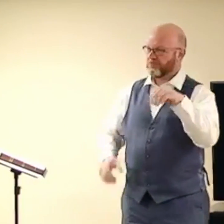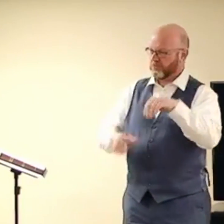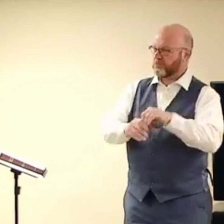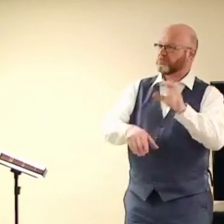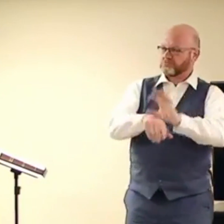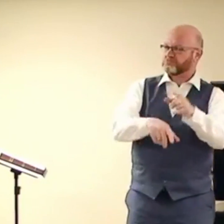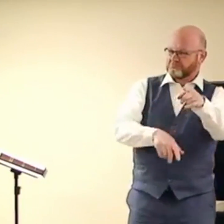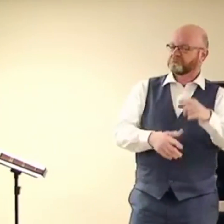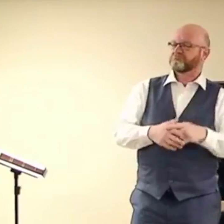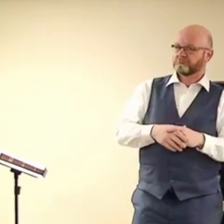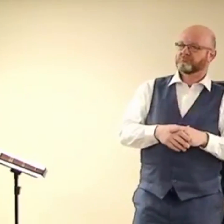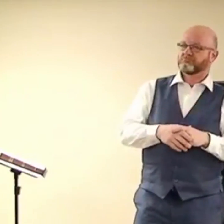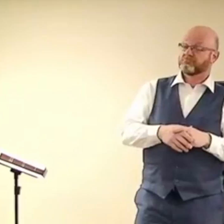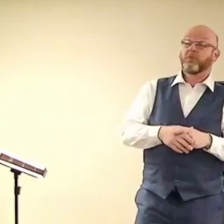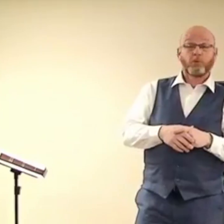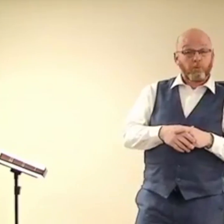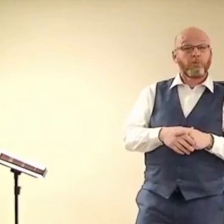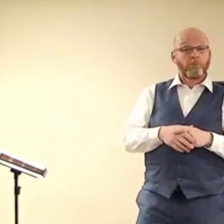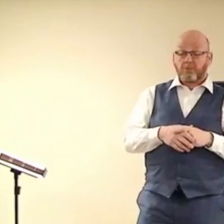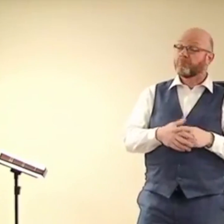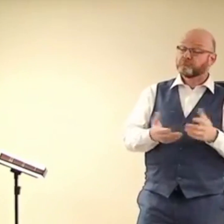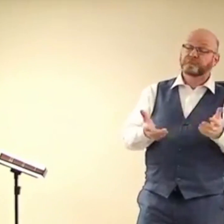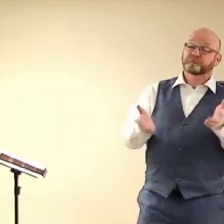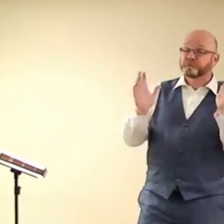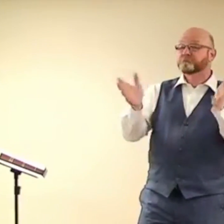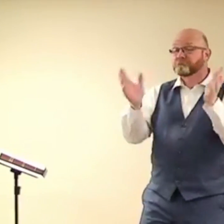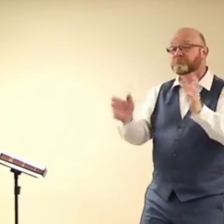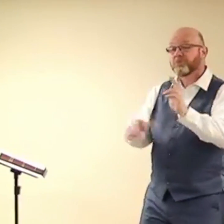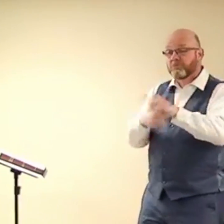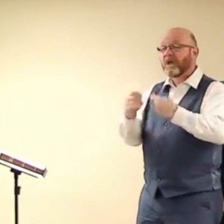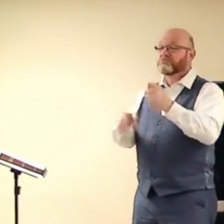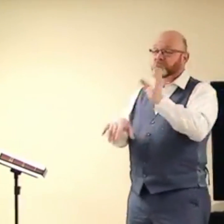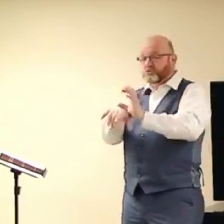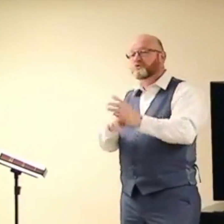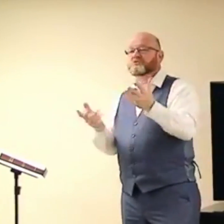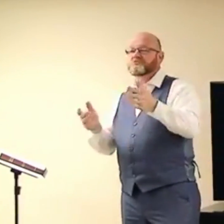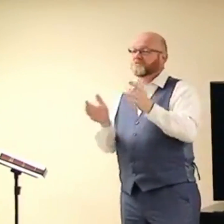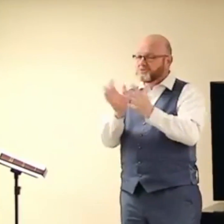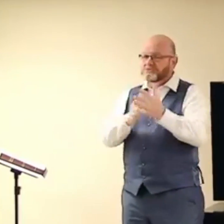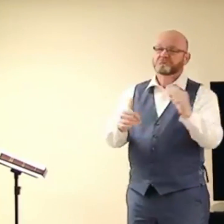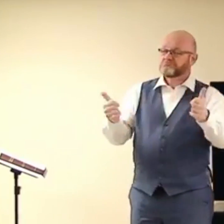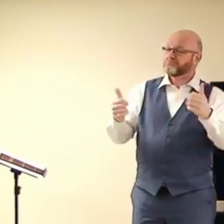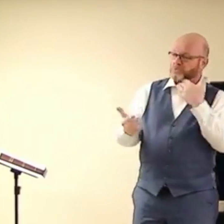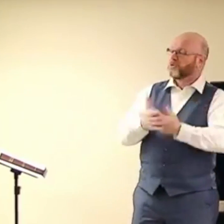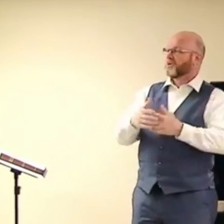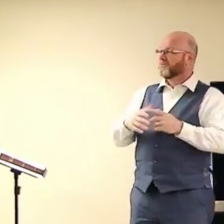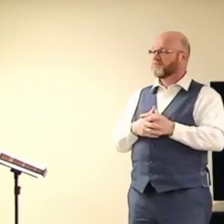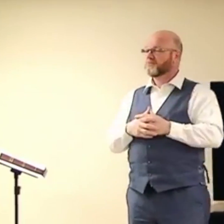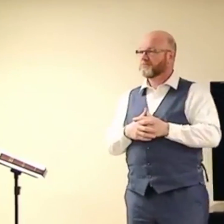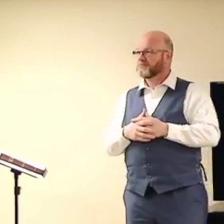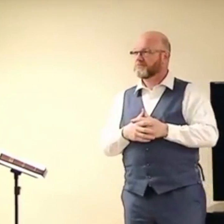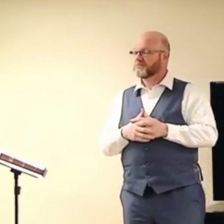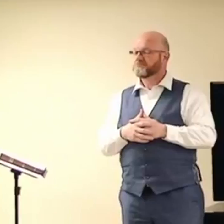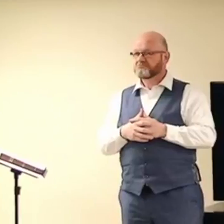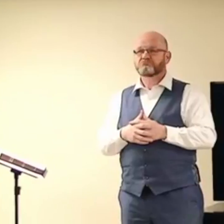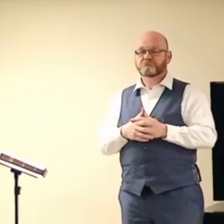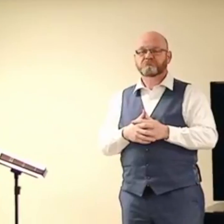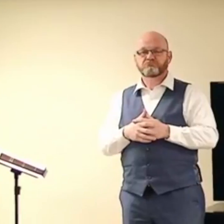he was a deacon in his church. And we would chat about church, Jesus, our faith. It was good.